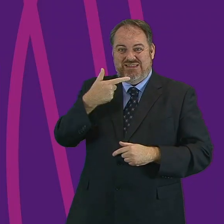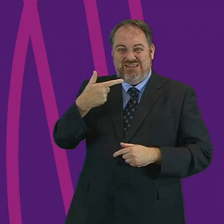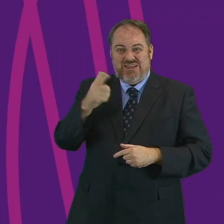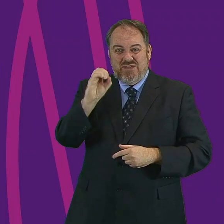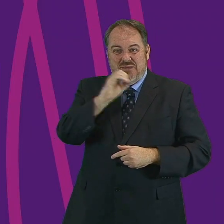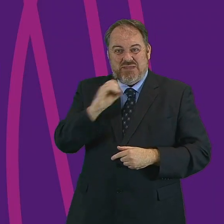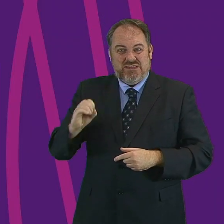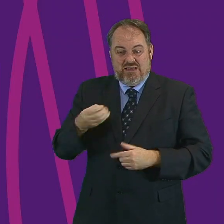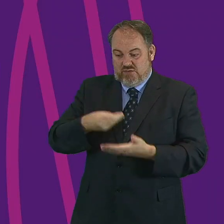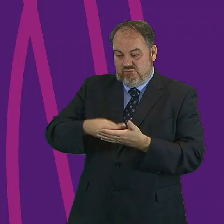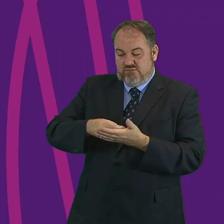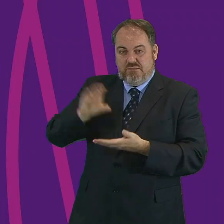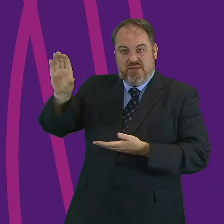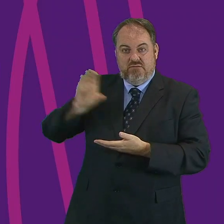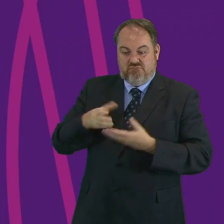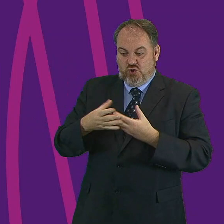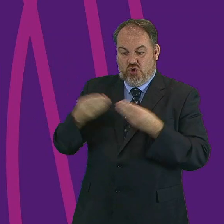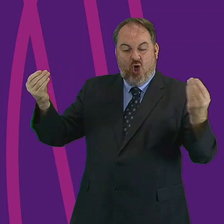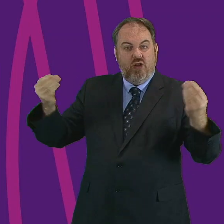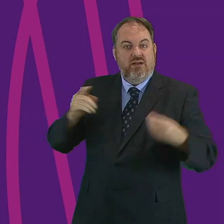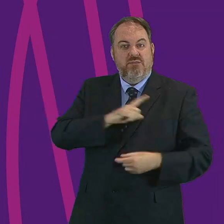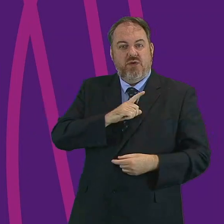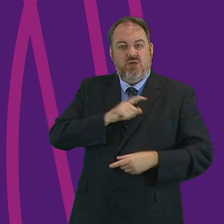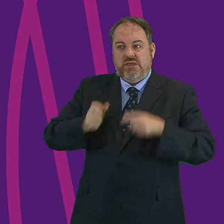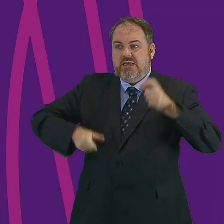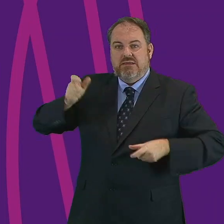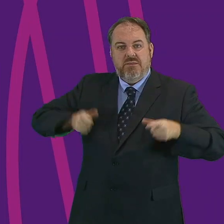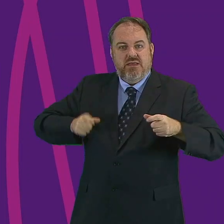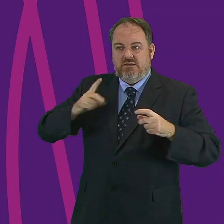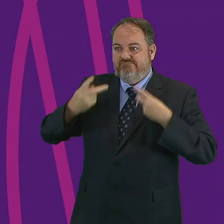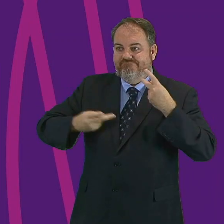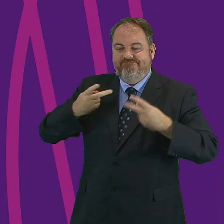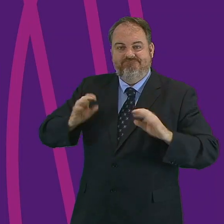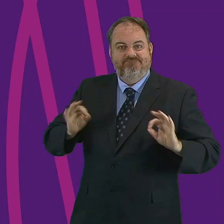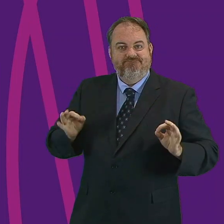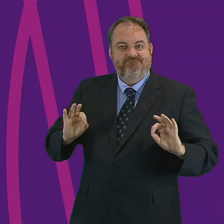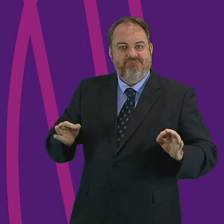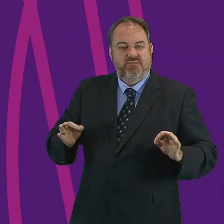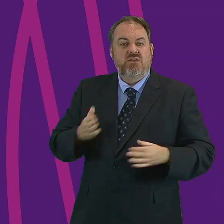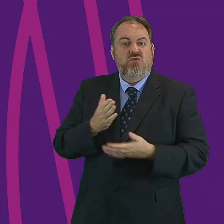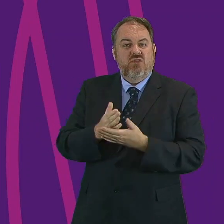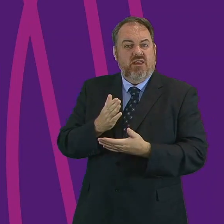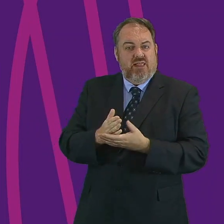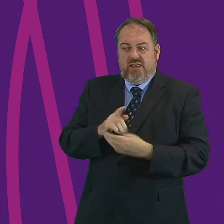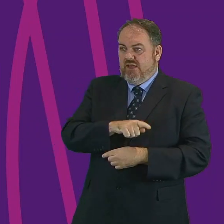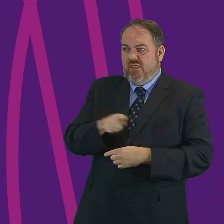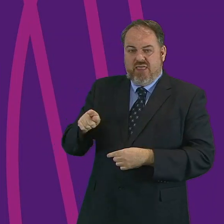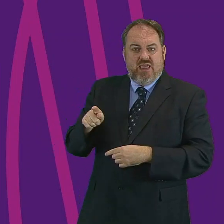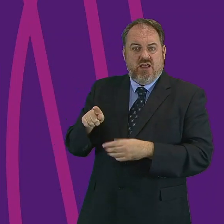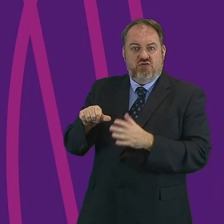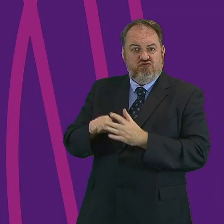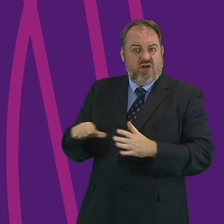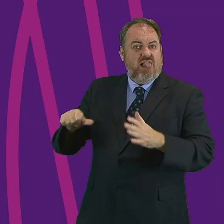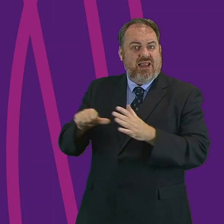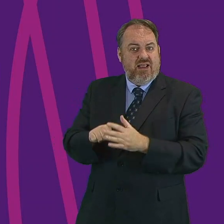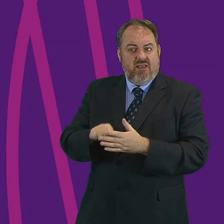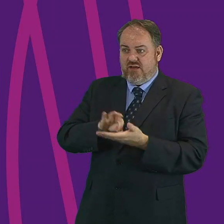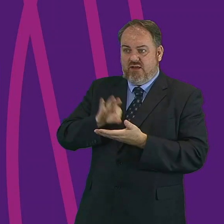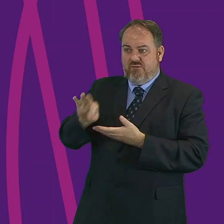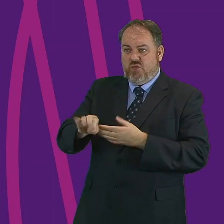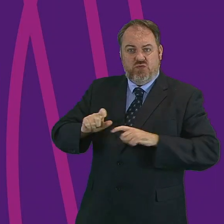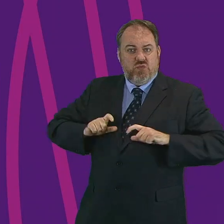that we will be providing councils with further funding of £49 million, which they will be required to pass on in full to support services, including those